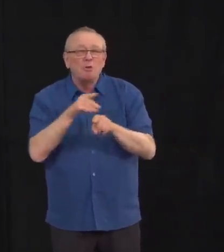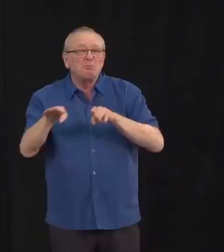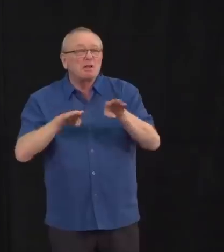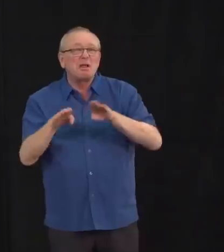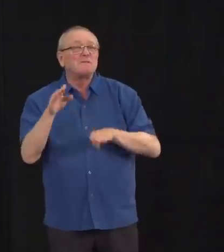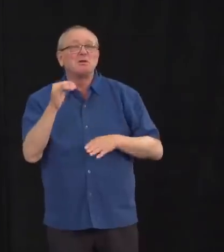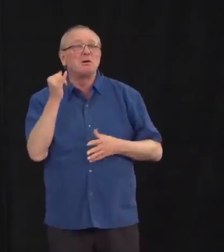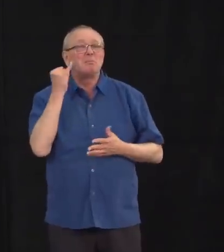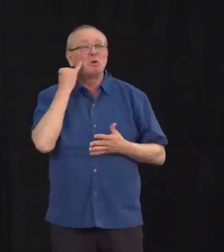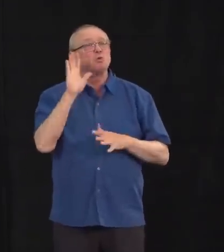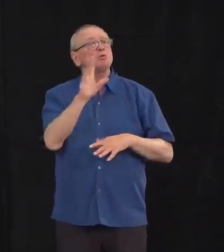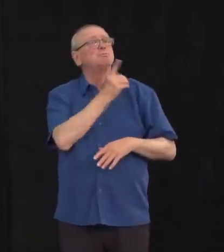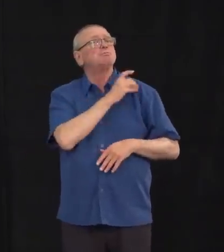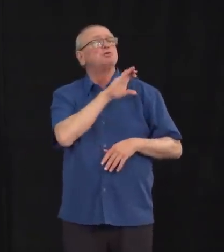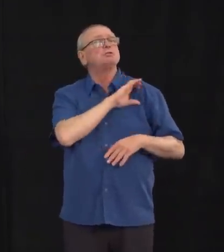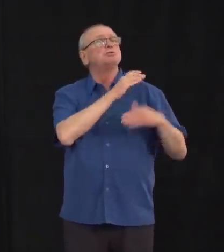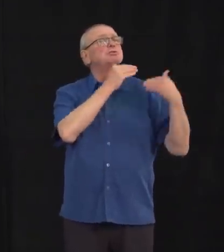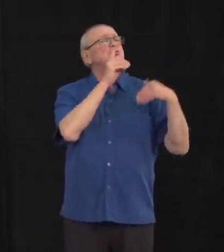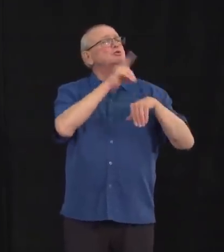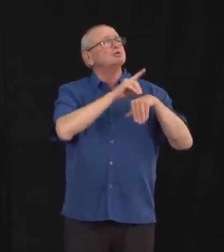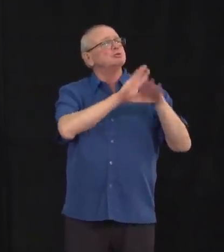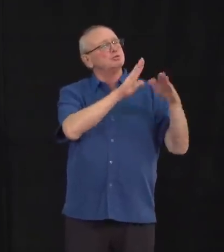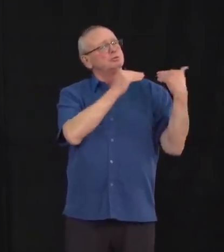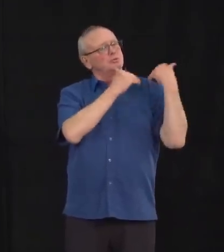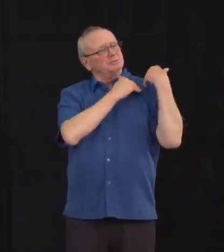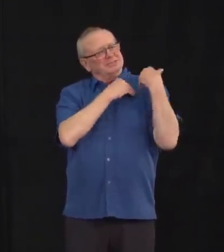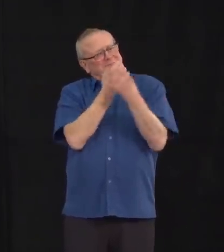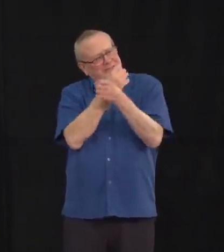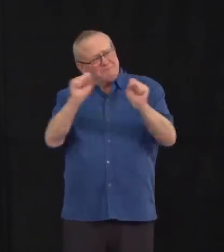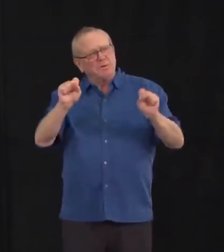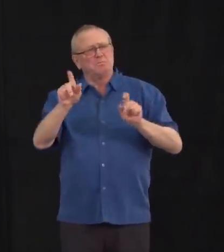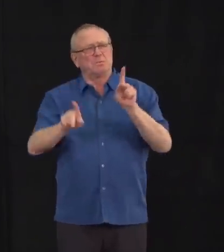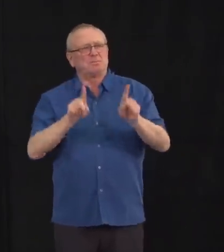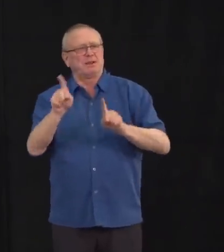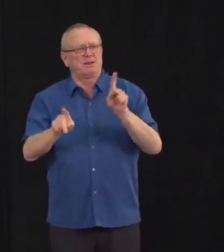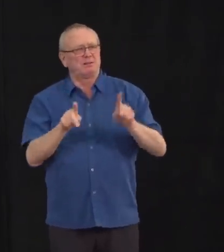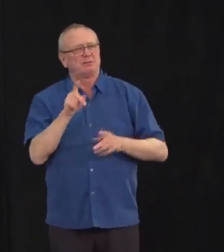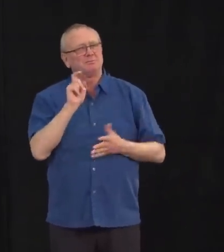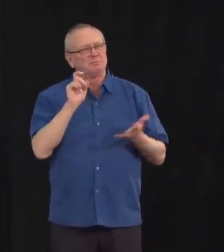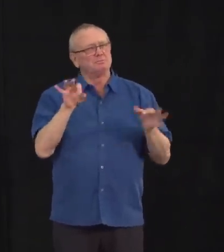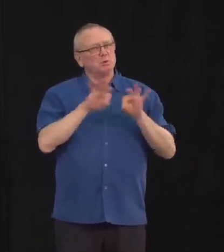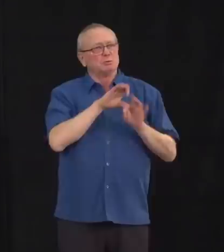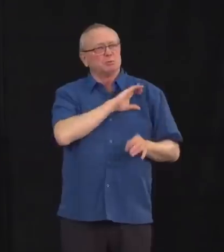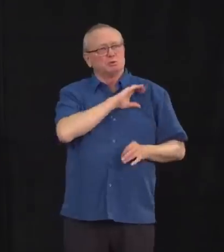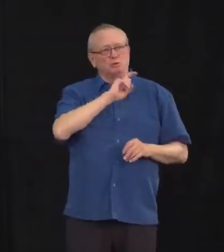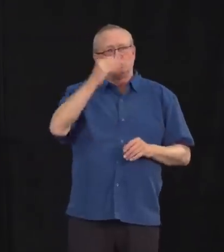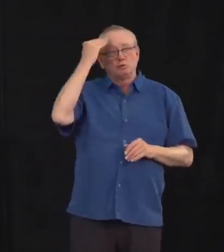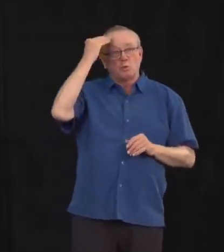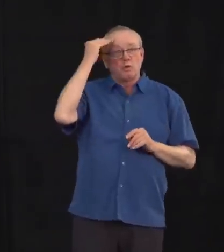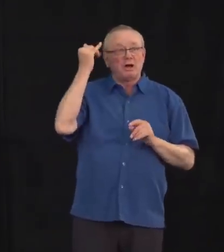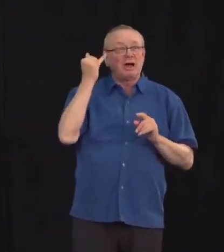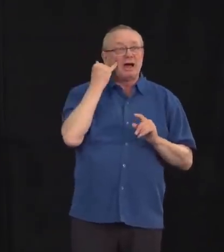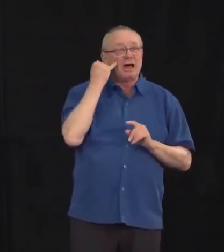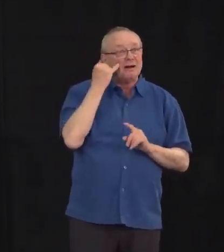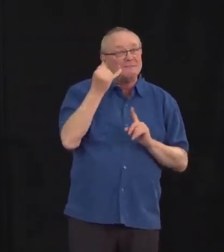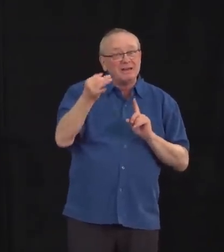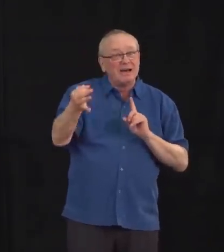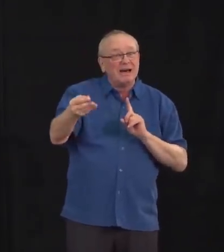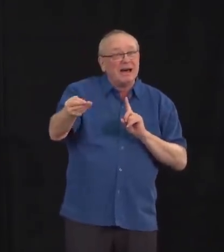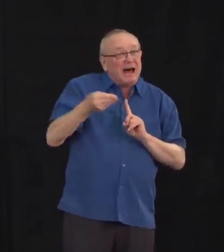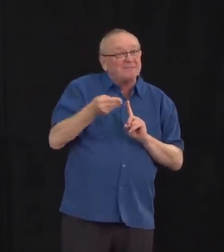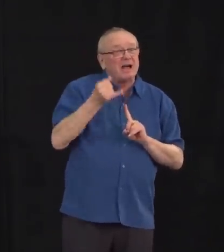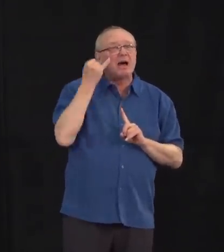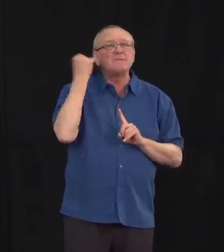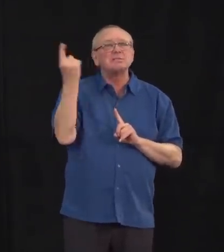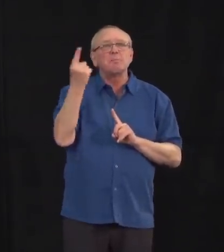would only be provided if a person exposes a police officer by coughing, spitting, or sneezing on the police